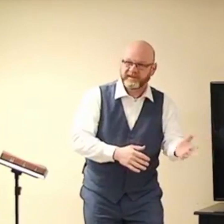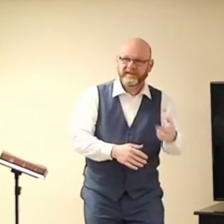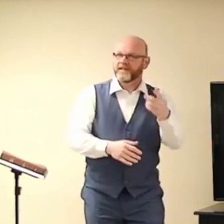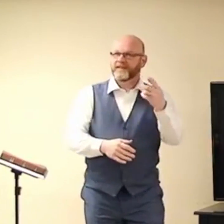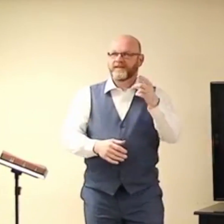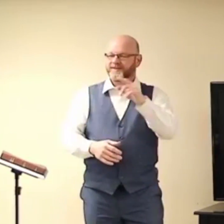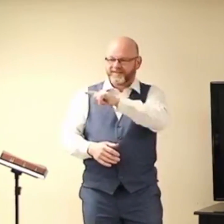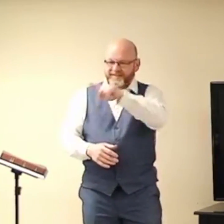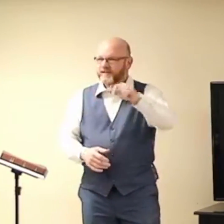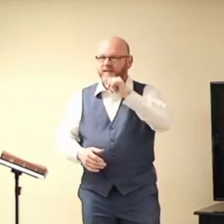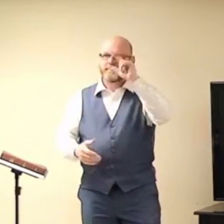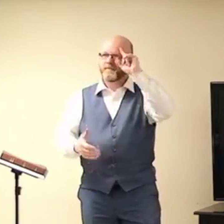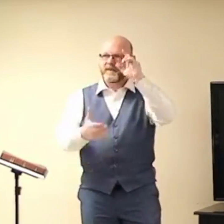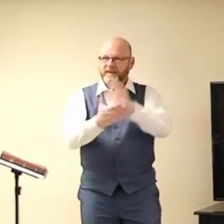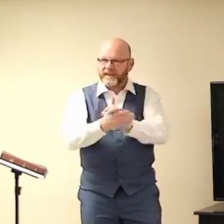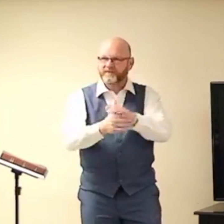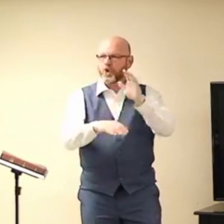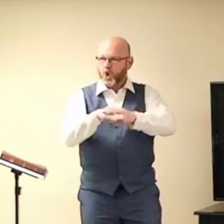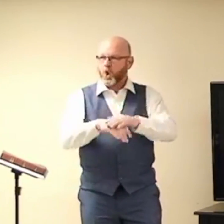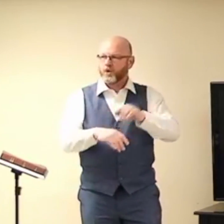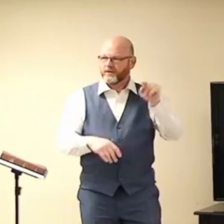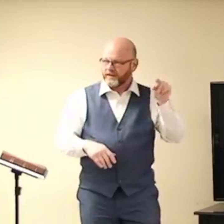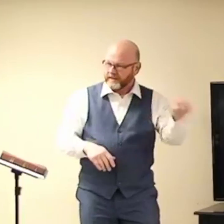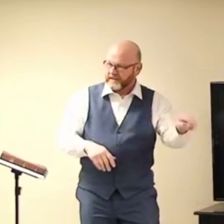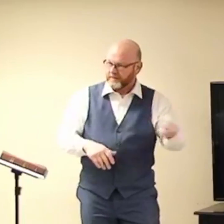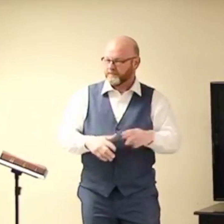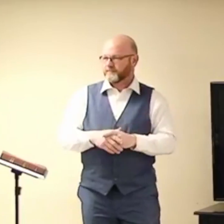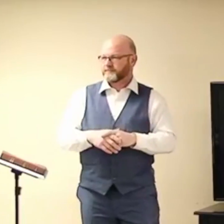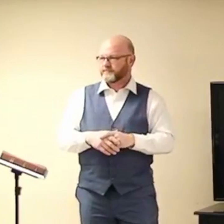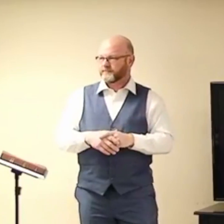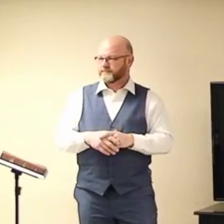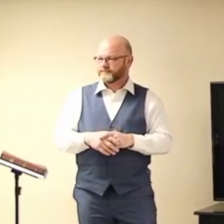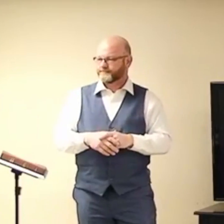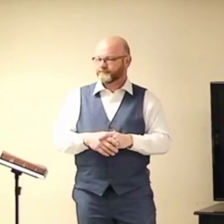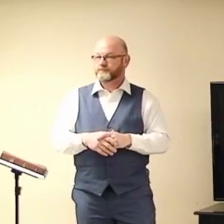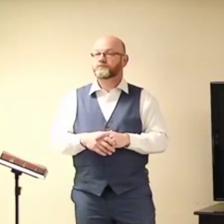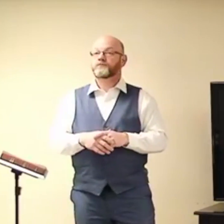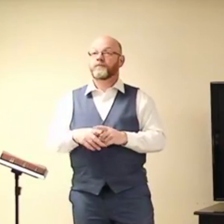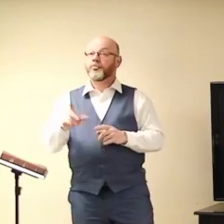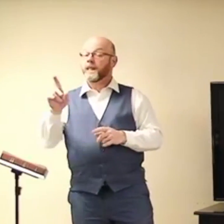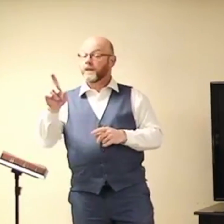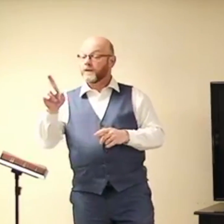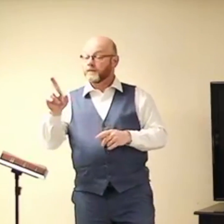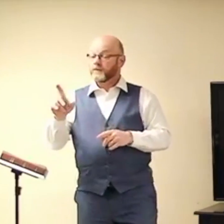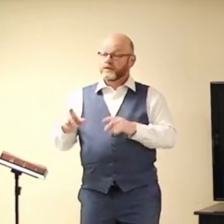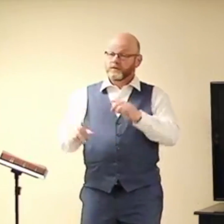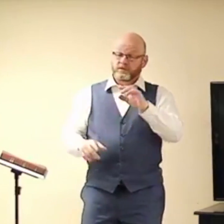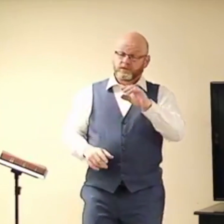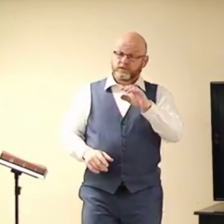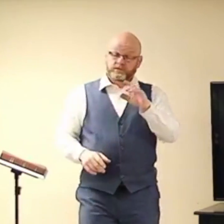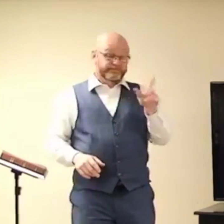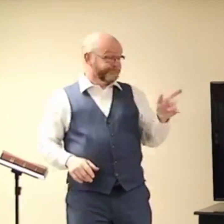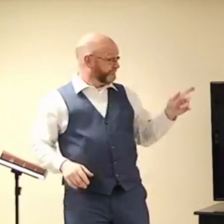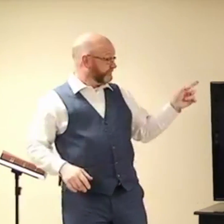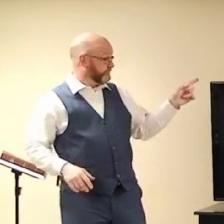don't belong to Jesus. You have not believed in who he is. You have not accepted him as the Messiah.